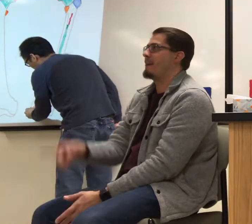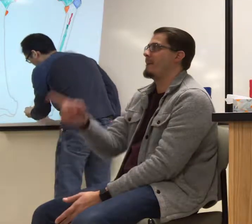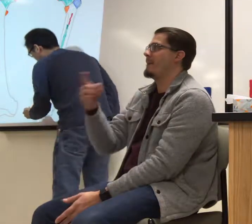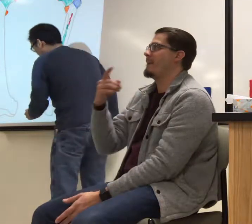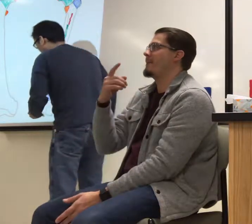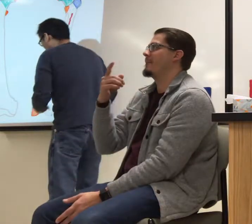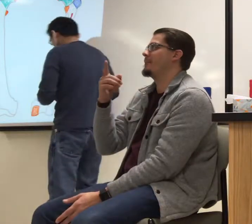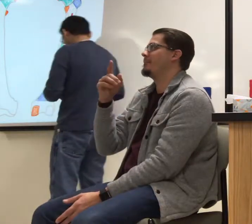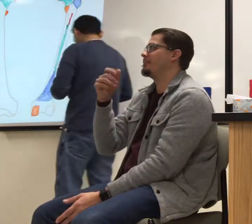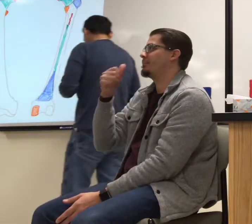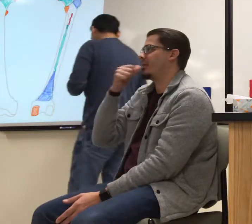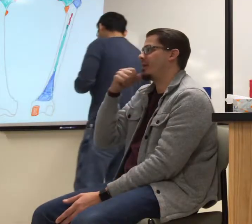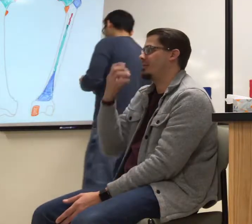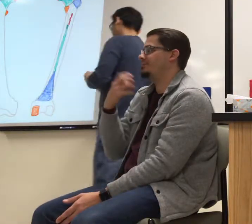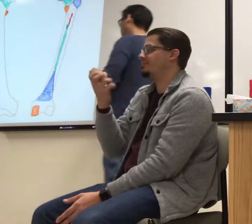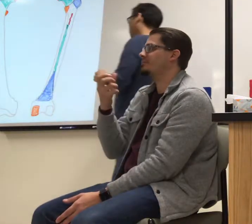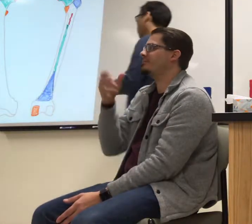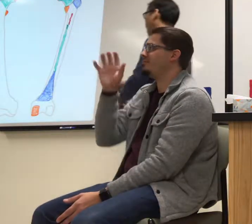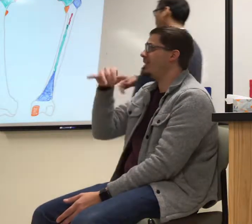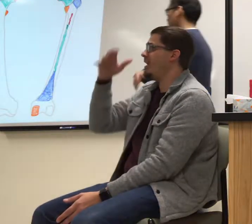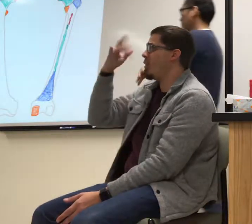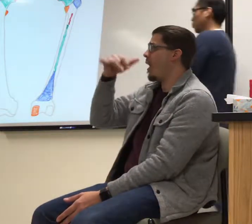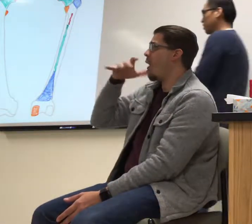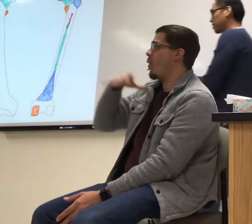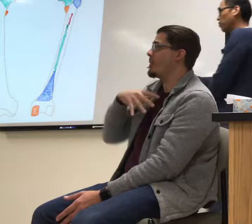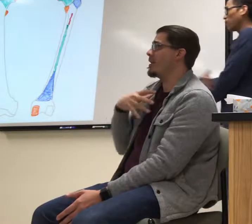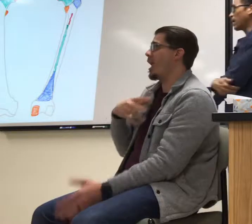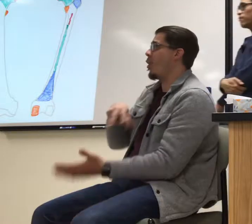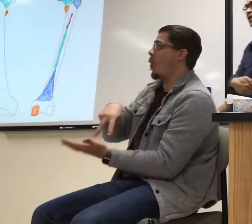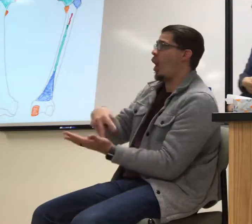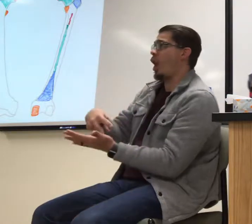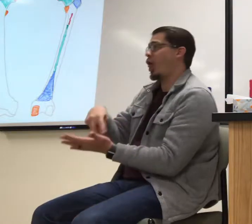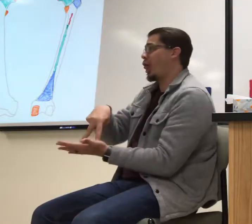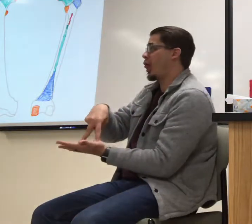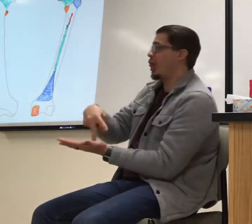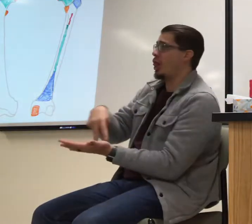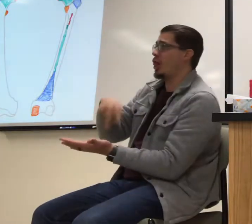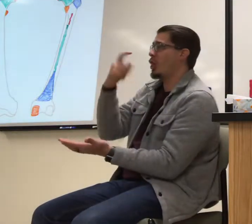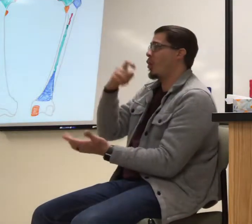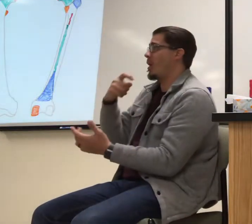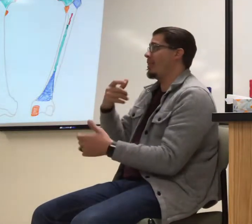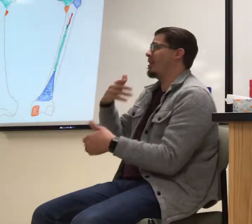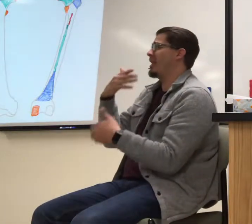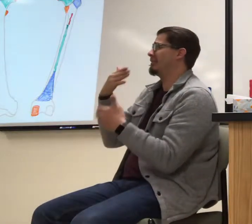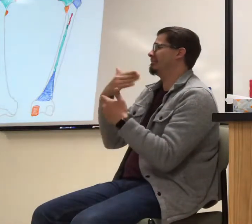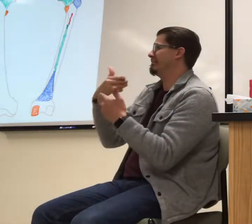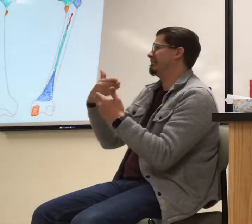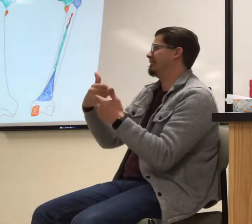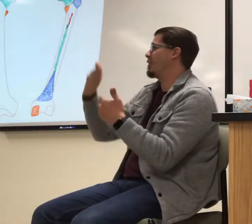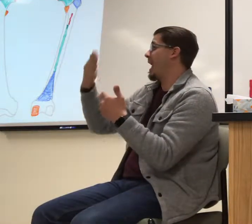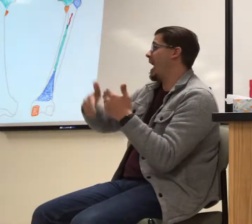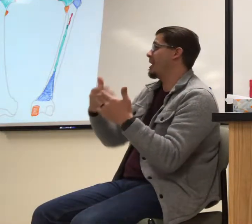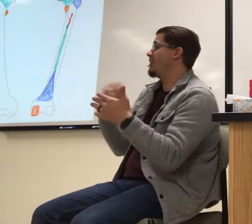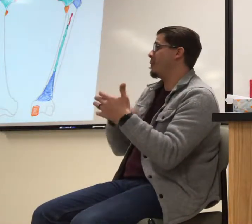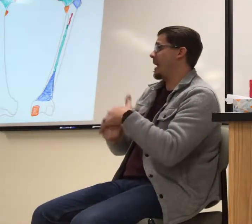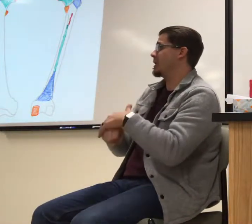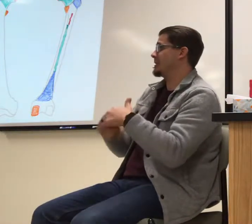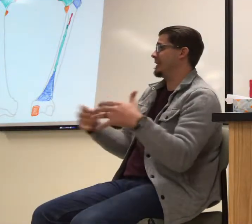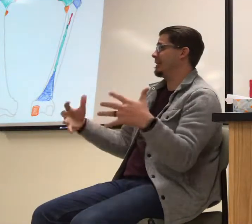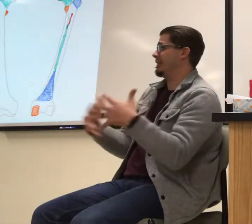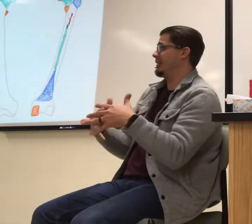Yeah, because you've got all that the center of gravity. When the center of gravity gets altered, then yeah, you change how you walk. Okay.